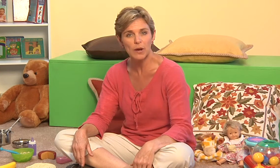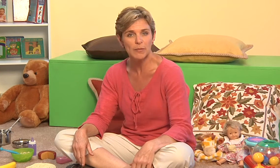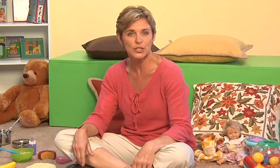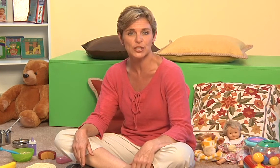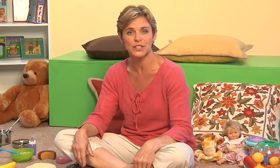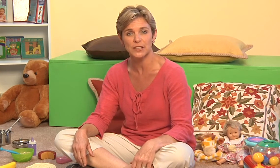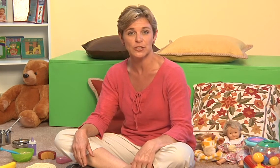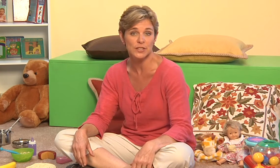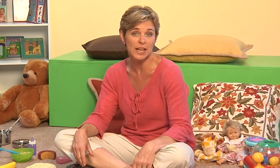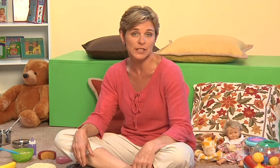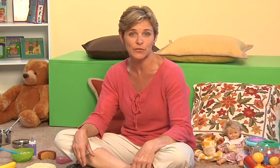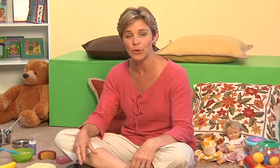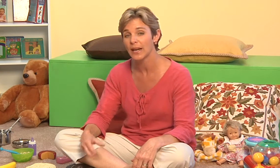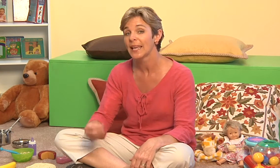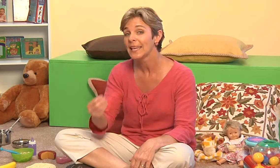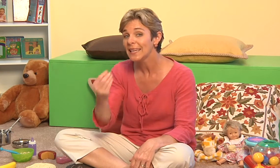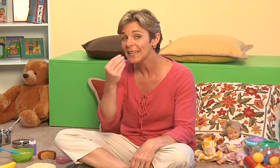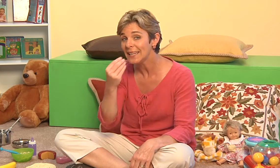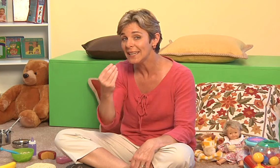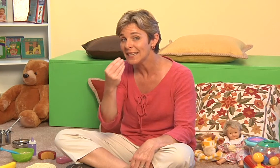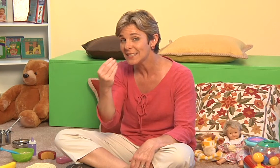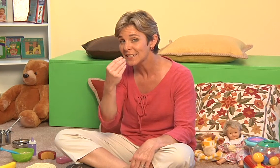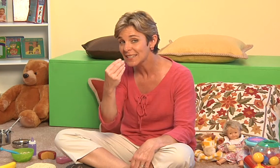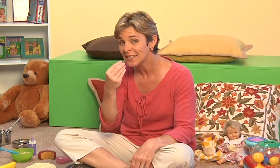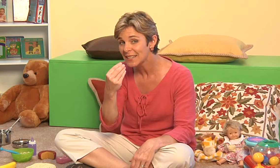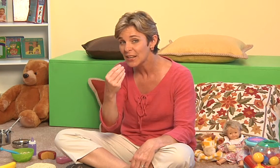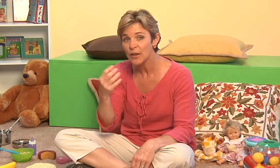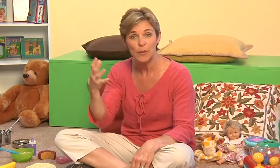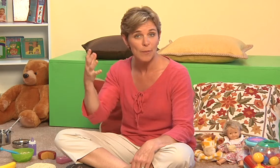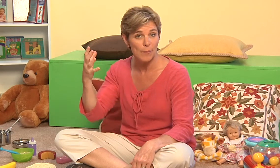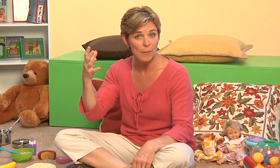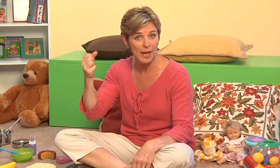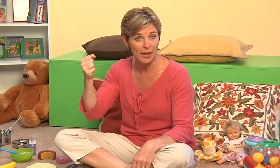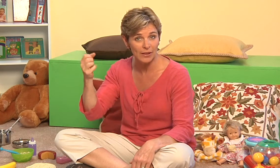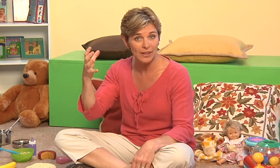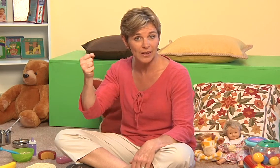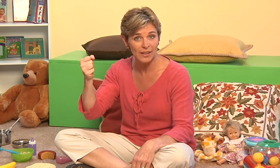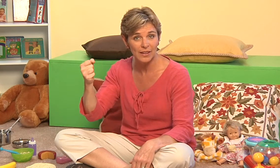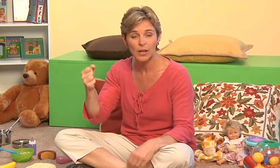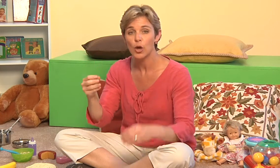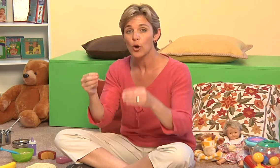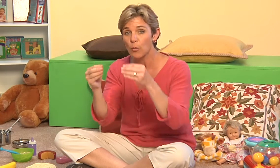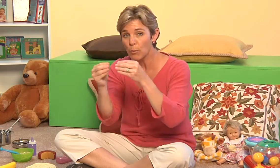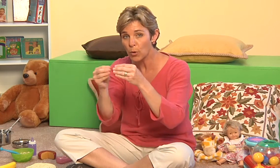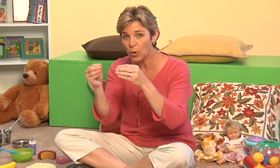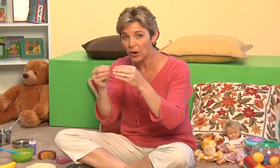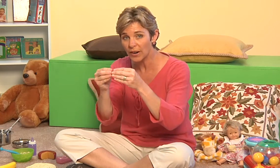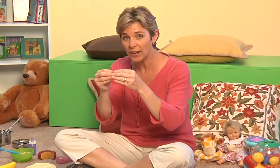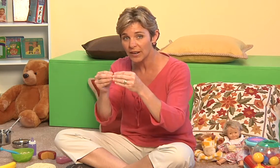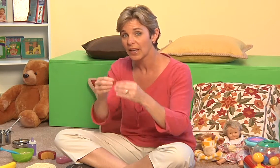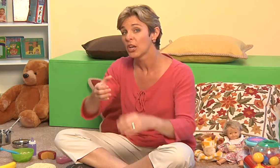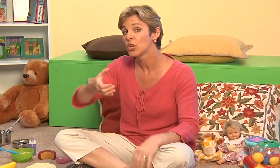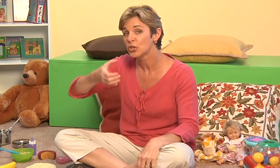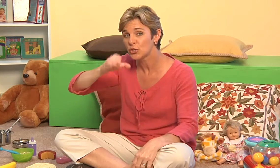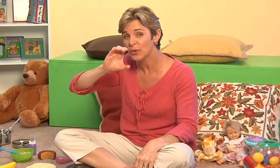probably just stick to the signs for eat, milk, more,